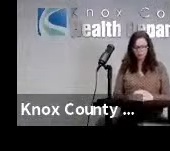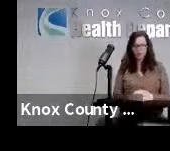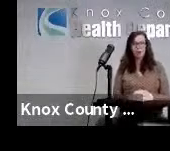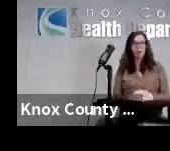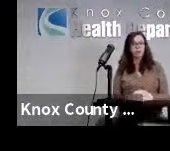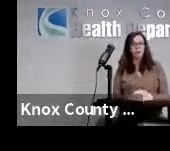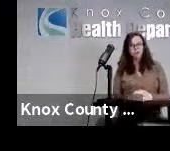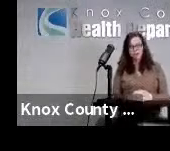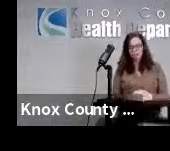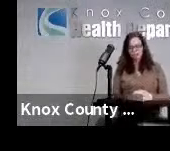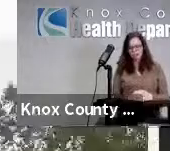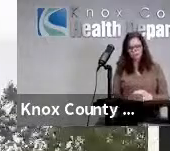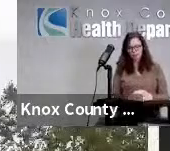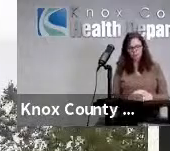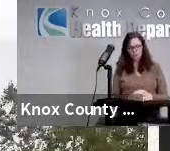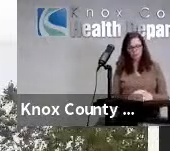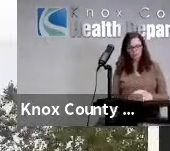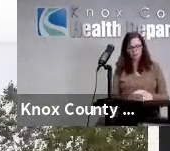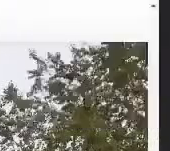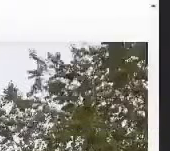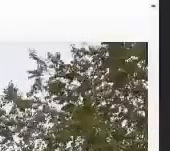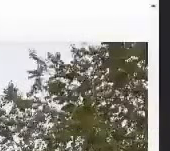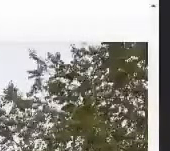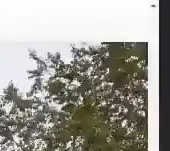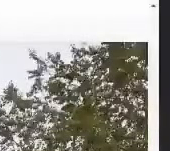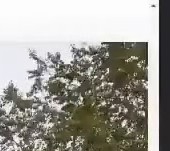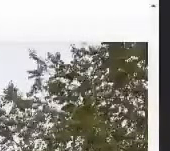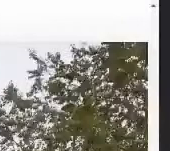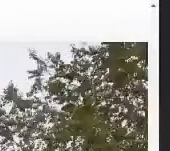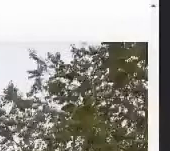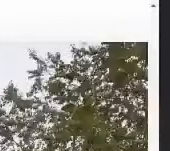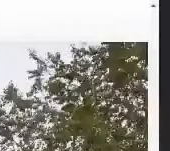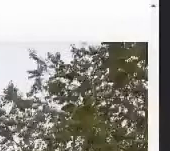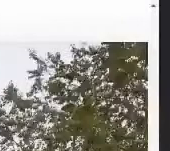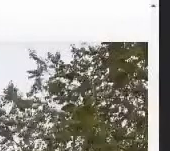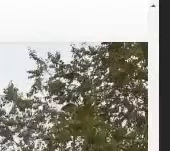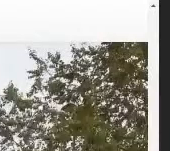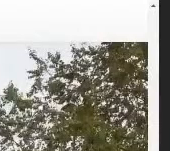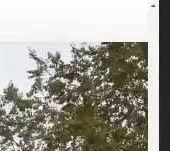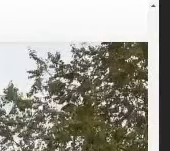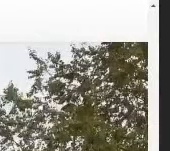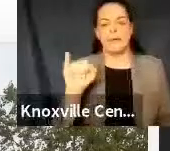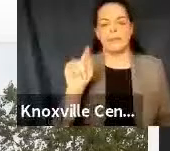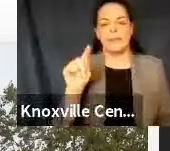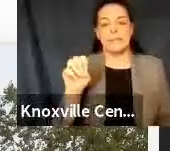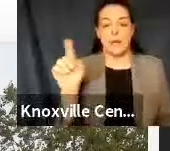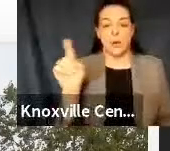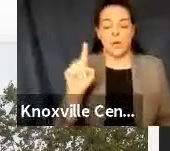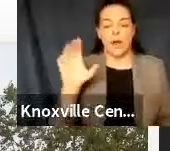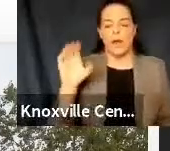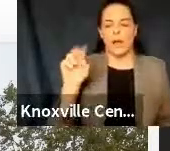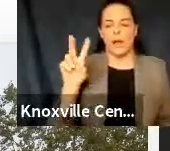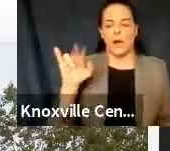benchmarks. All of this data that we are going to talk about is on our website. You can find it at